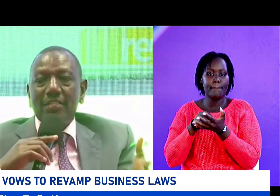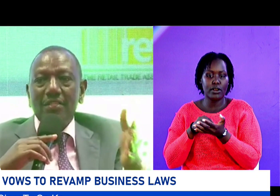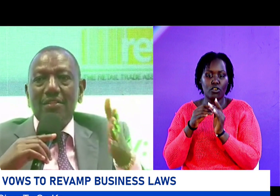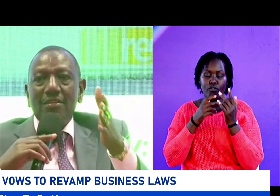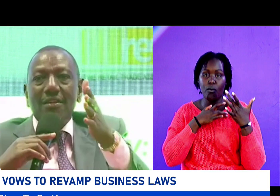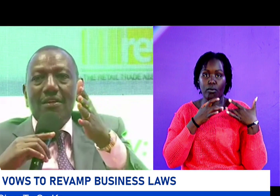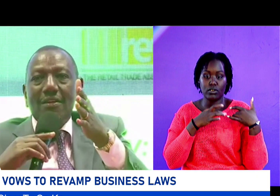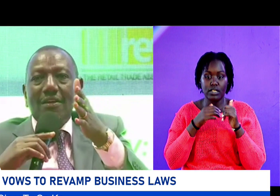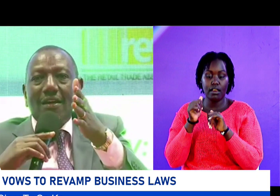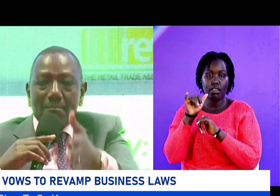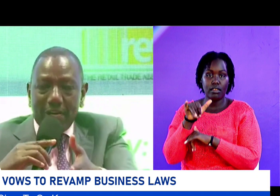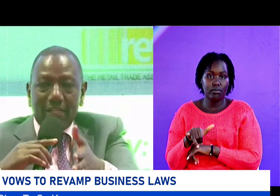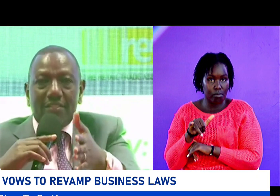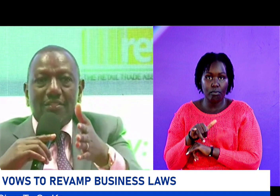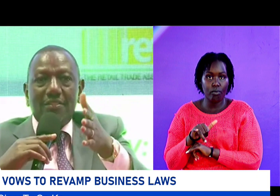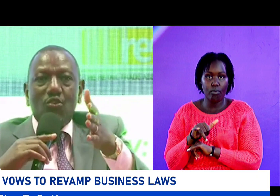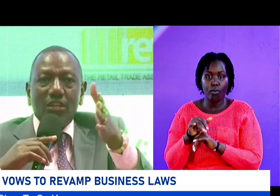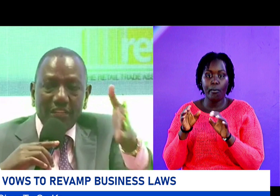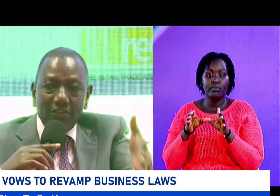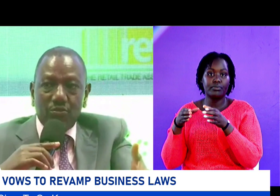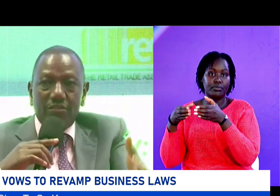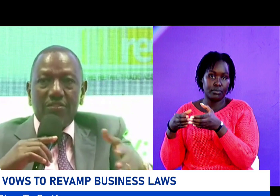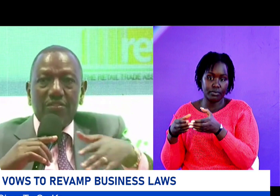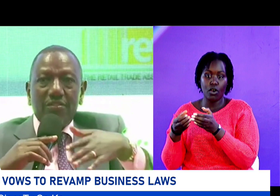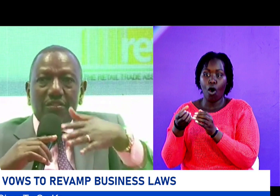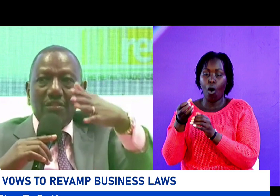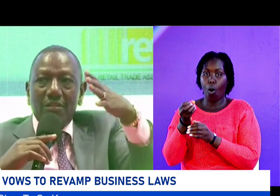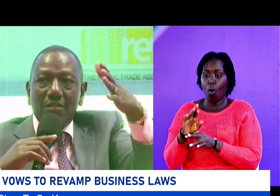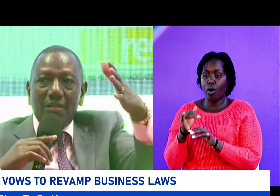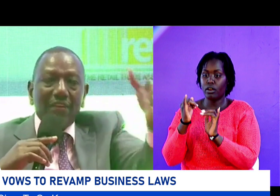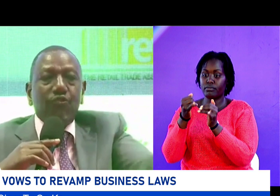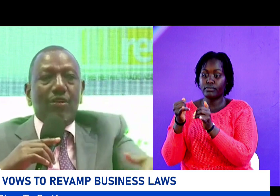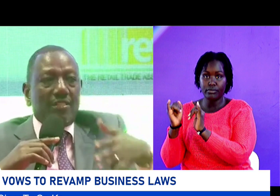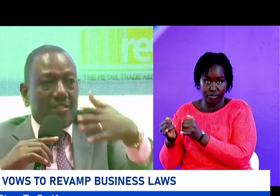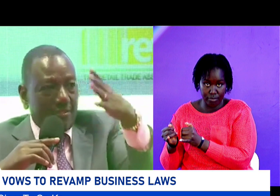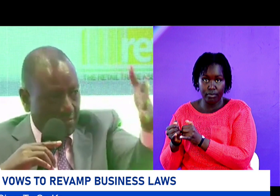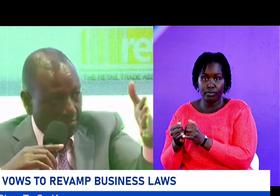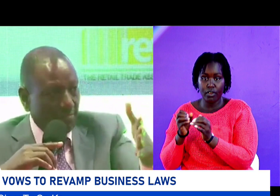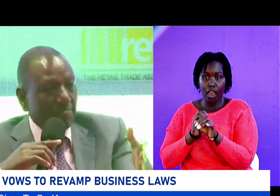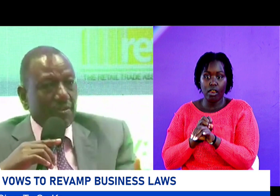that companies or individuals influence,